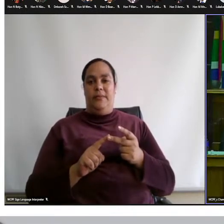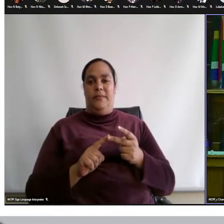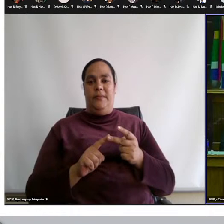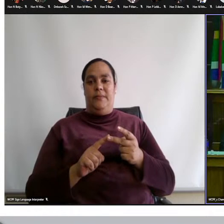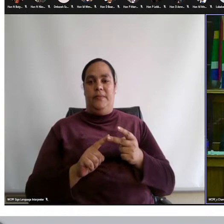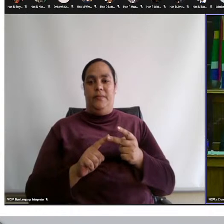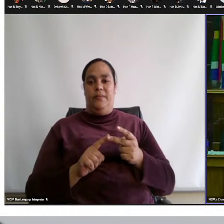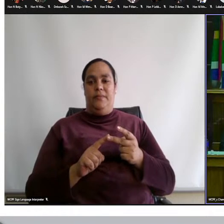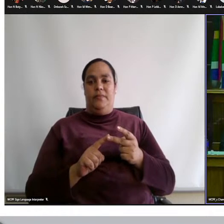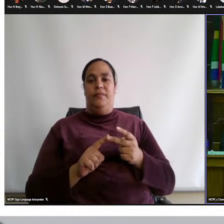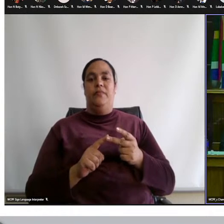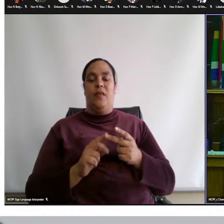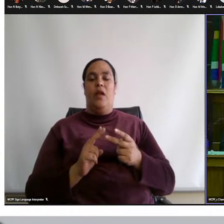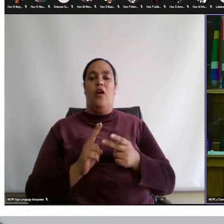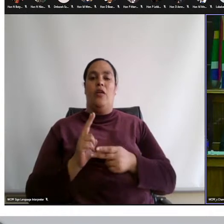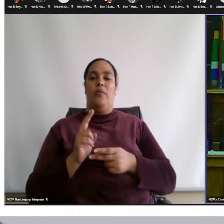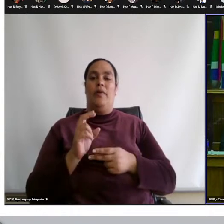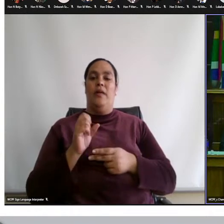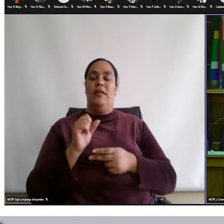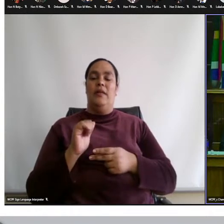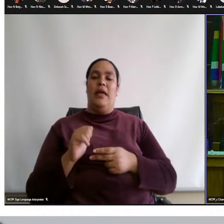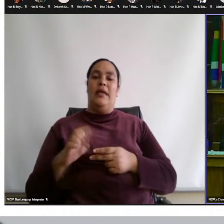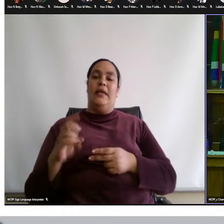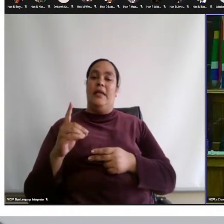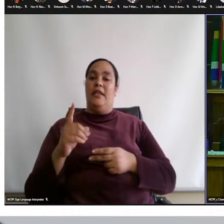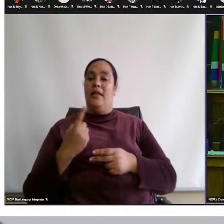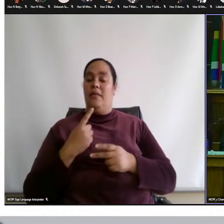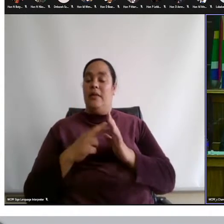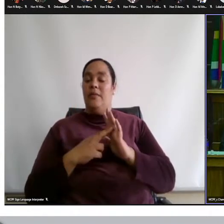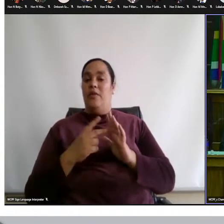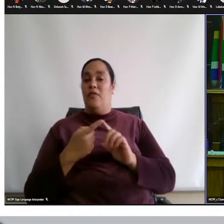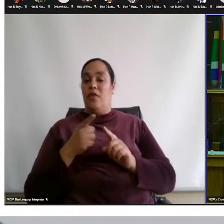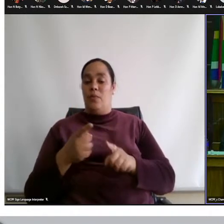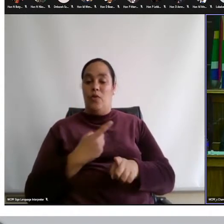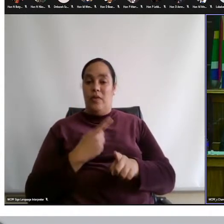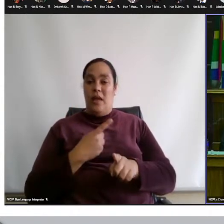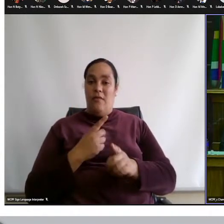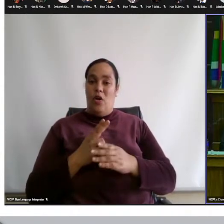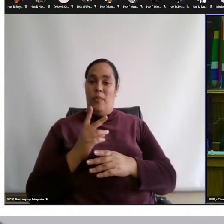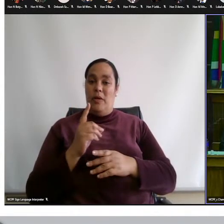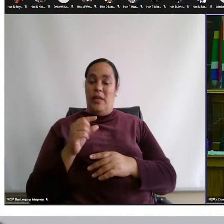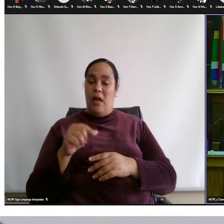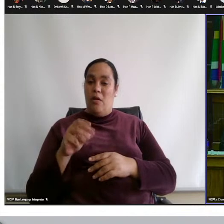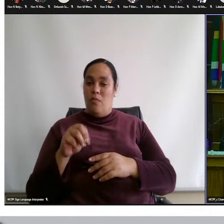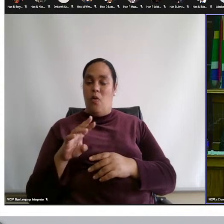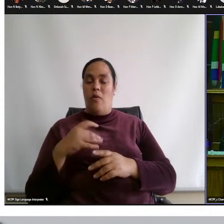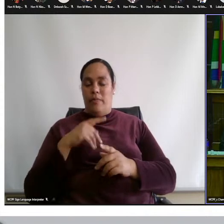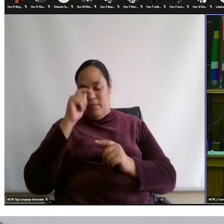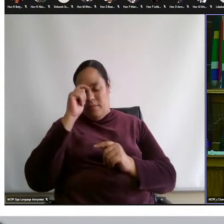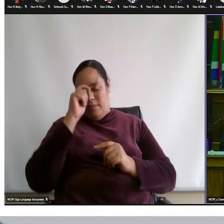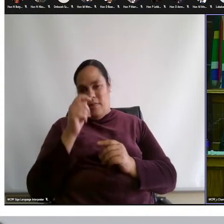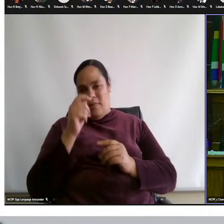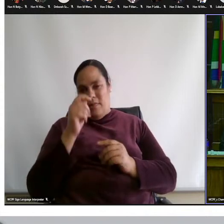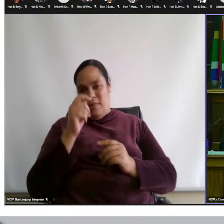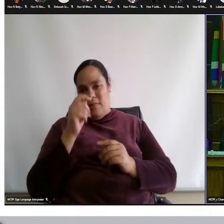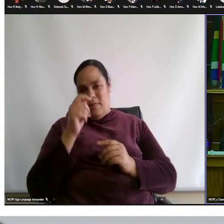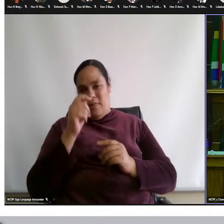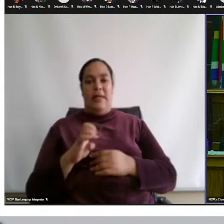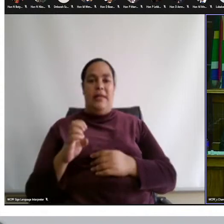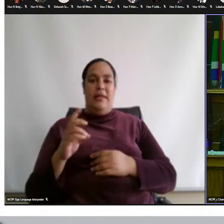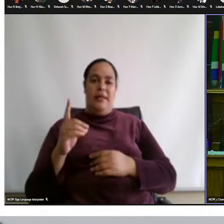okay, Honorable Syed, is he represented by yourself, Honorable Dagmo? All right, I will recognize Honorable Syed, Honorable